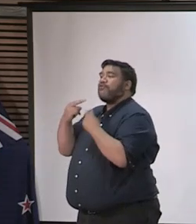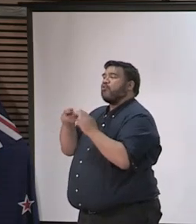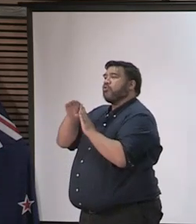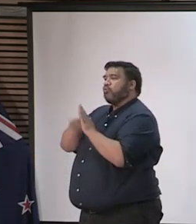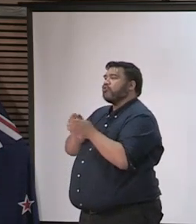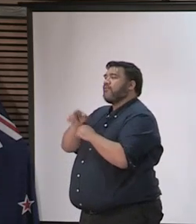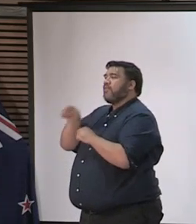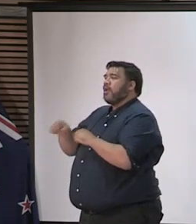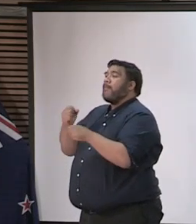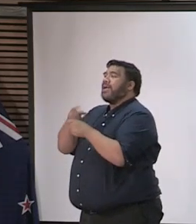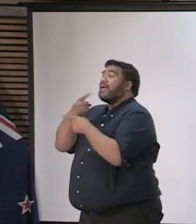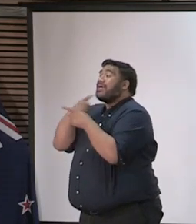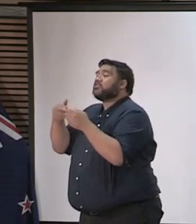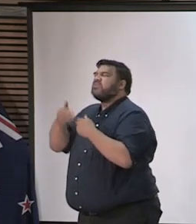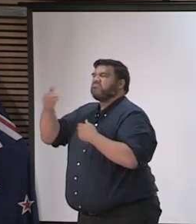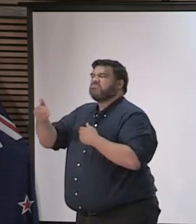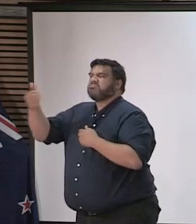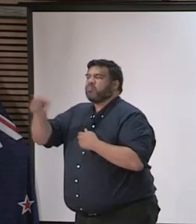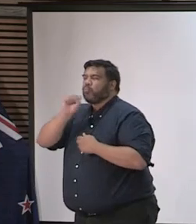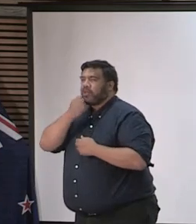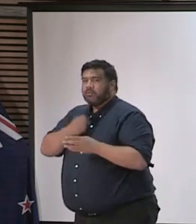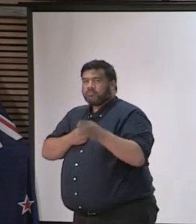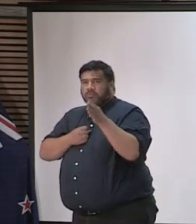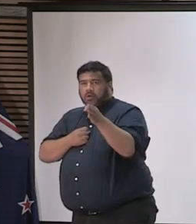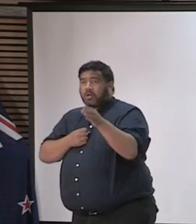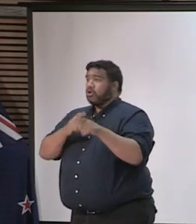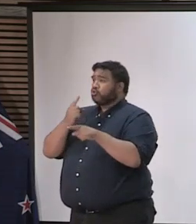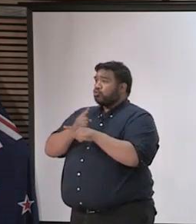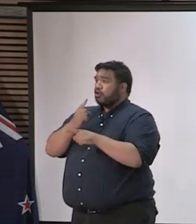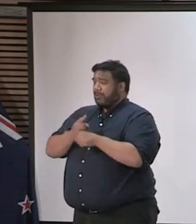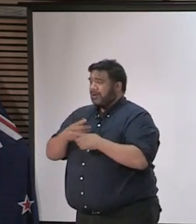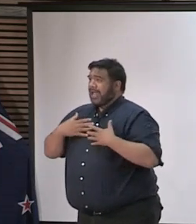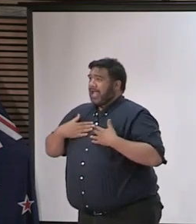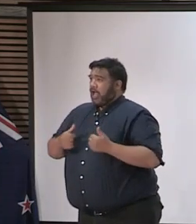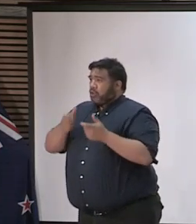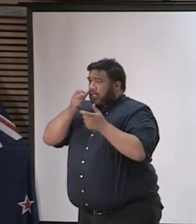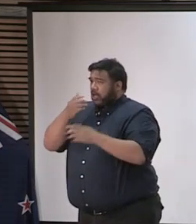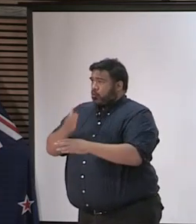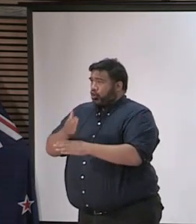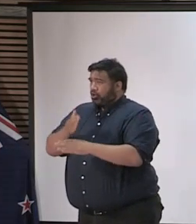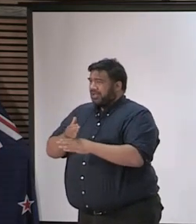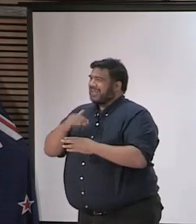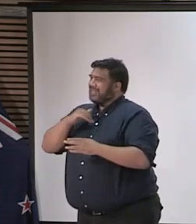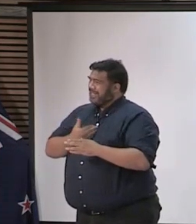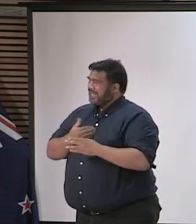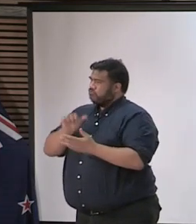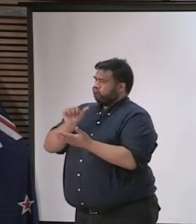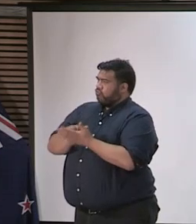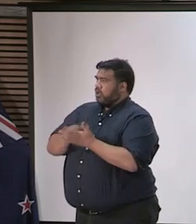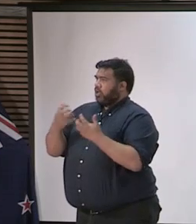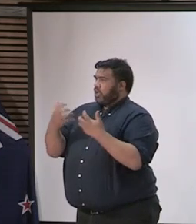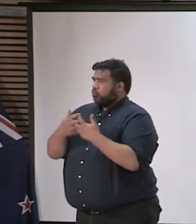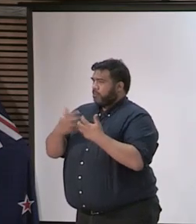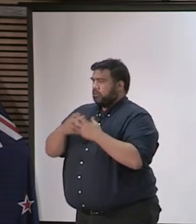further about that. But then Well- people can have, healthcare workers can have adequate PPE around COVID cases who are vulnerable or have underlying